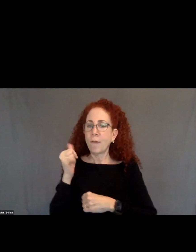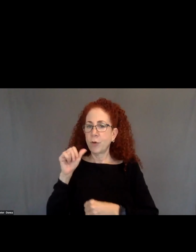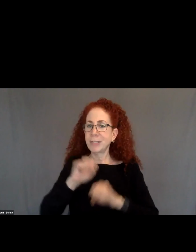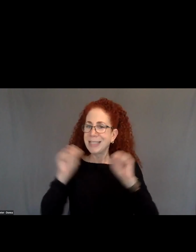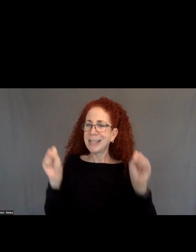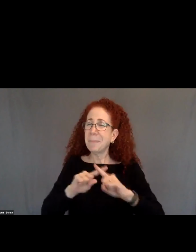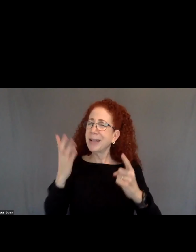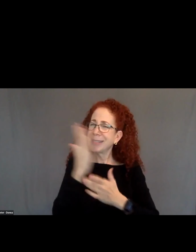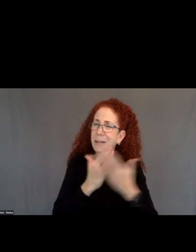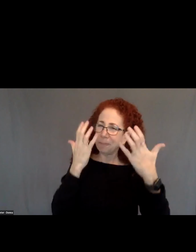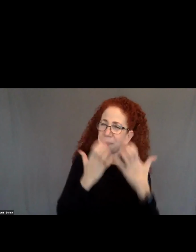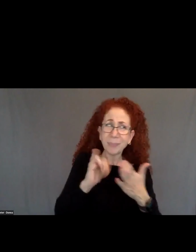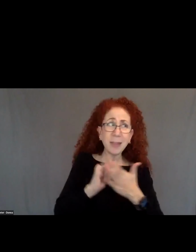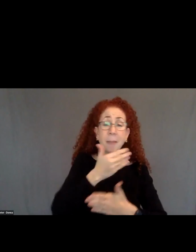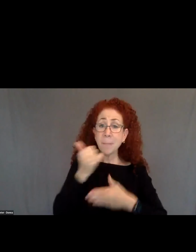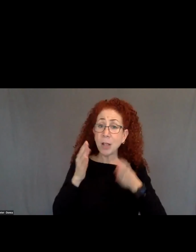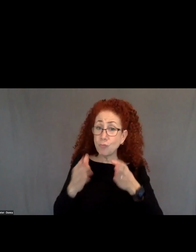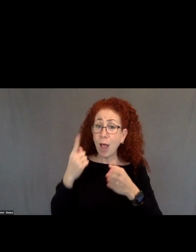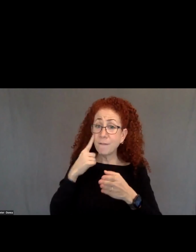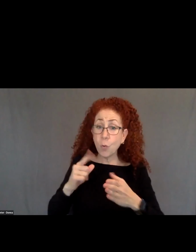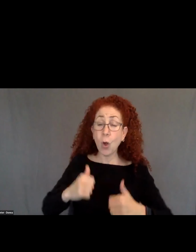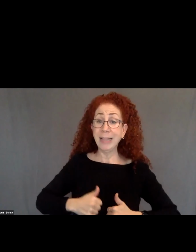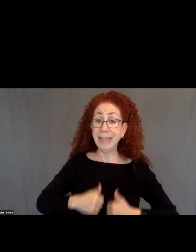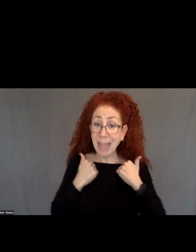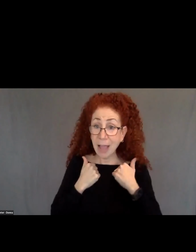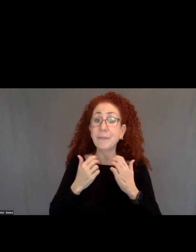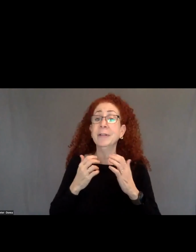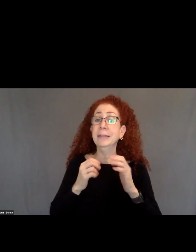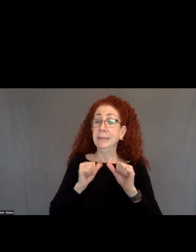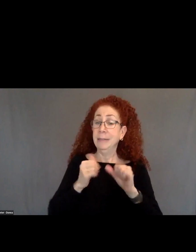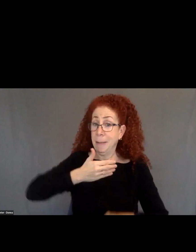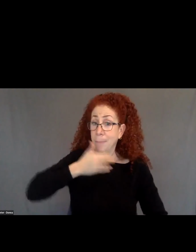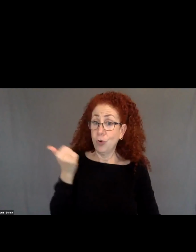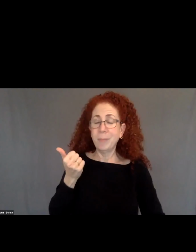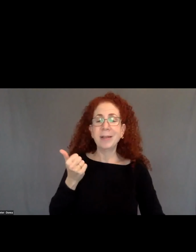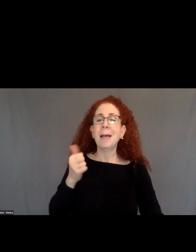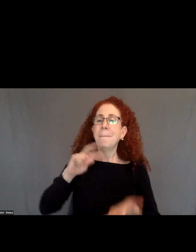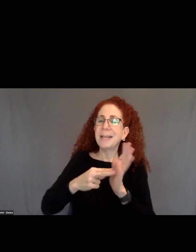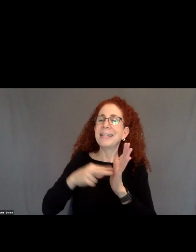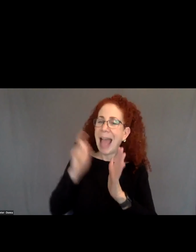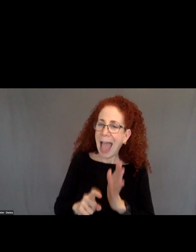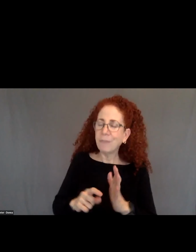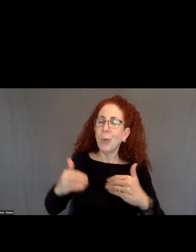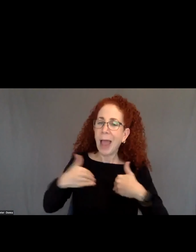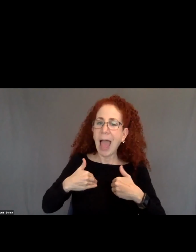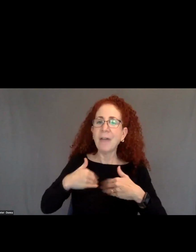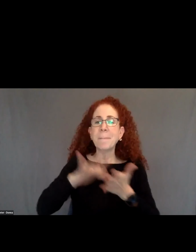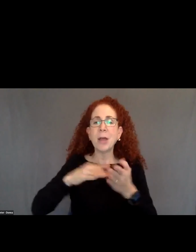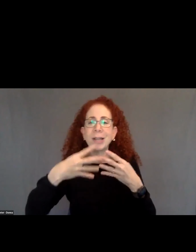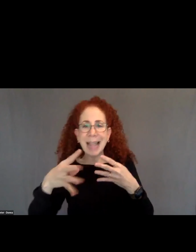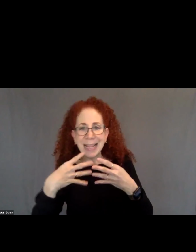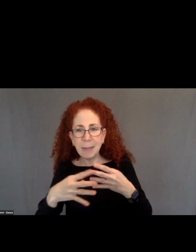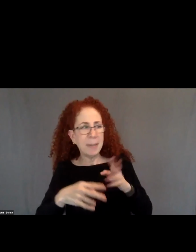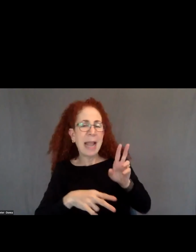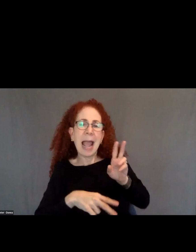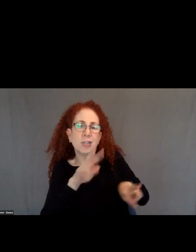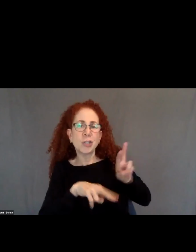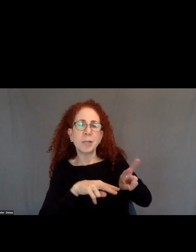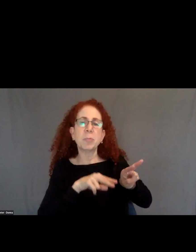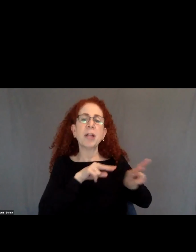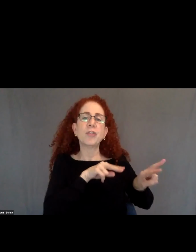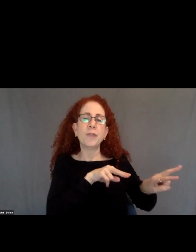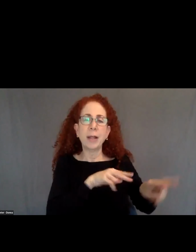route to subsistence for so many children subjects them to medical gatekeeping and suspicion and surveillance. So I'll stop here and look forward to remarks